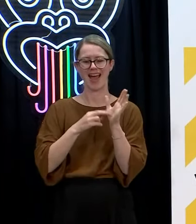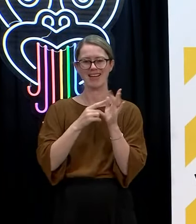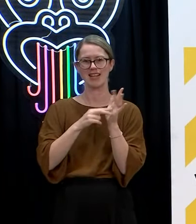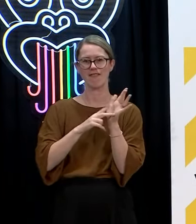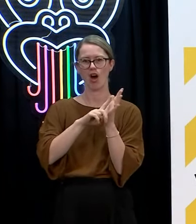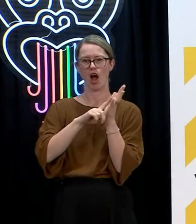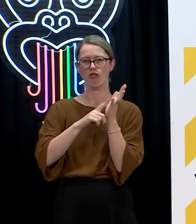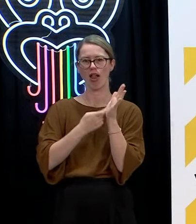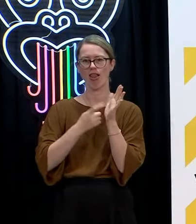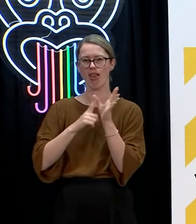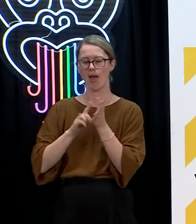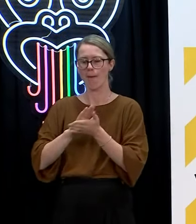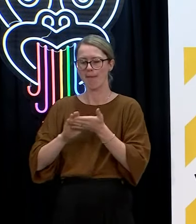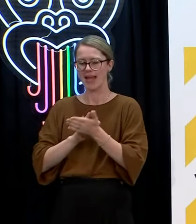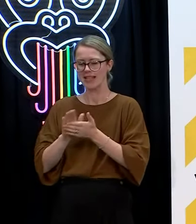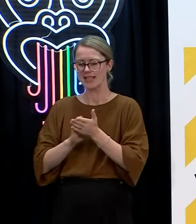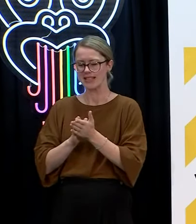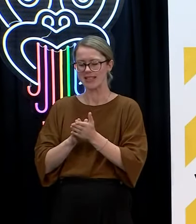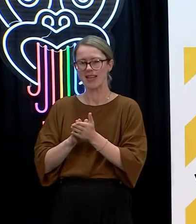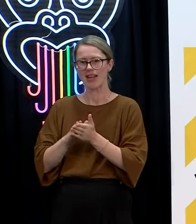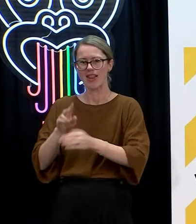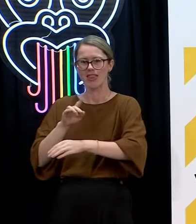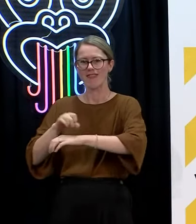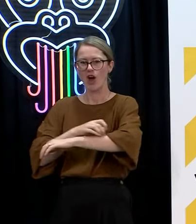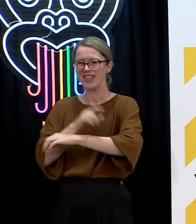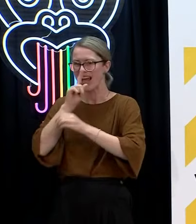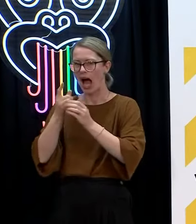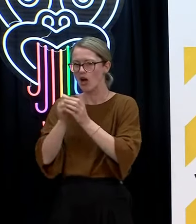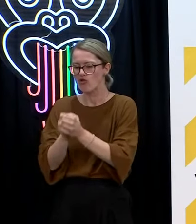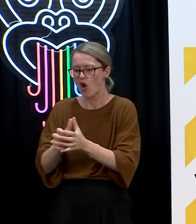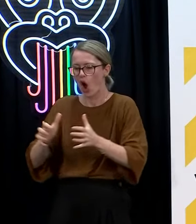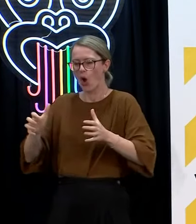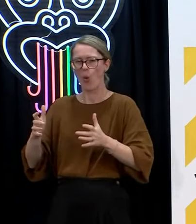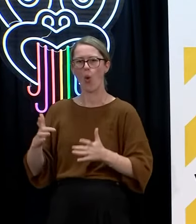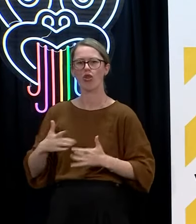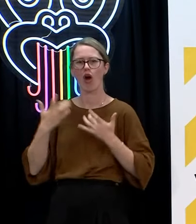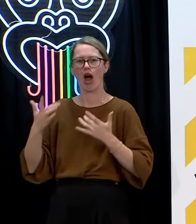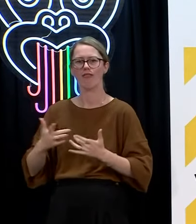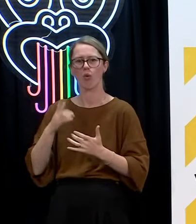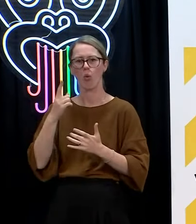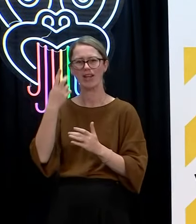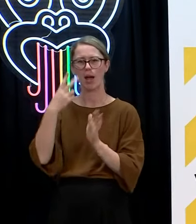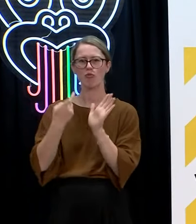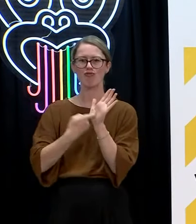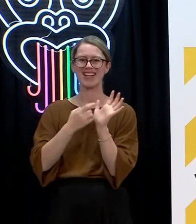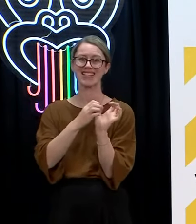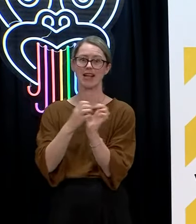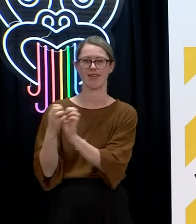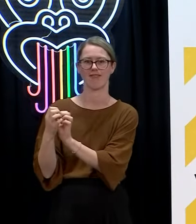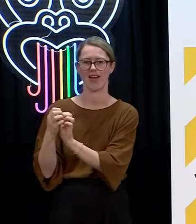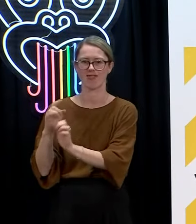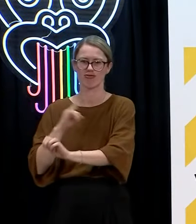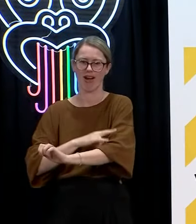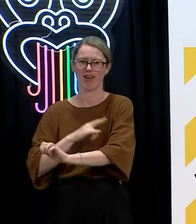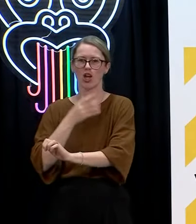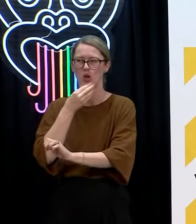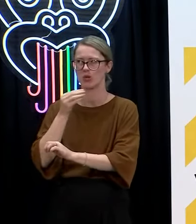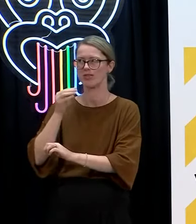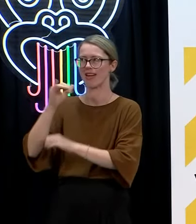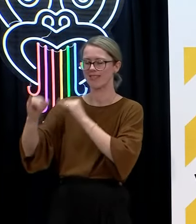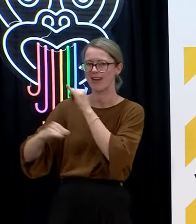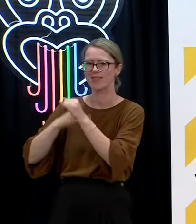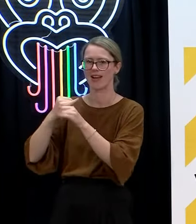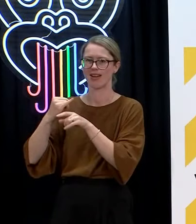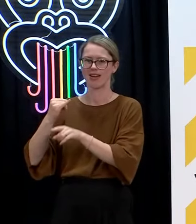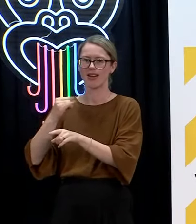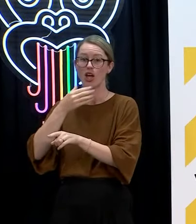the ability of the virus to replicate and thrive in the body. An example here is remdesivir, which has been used for quite a while internationally and